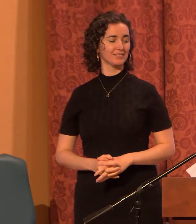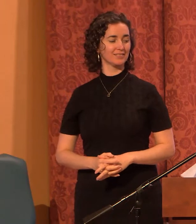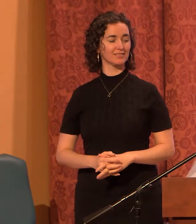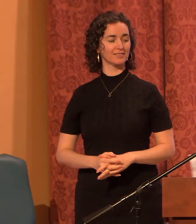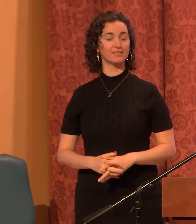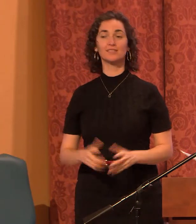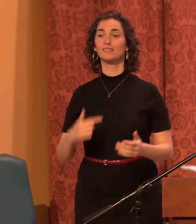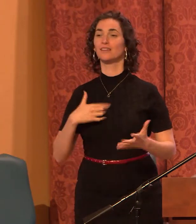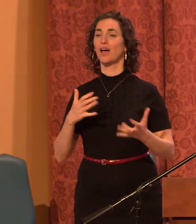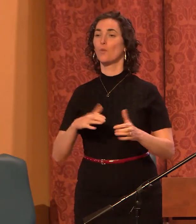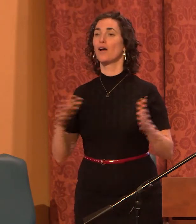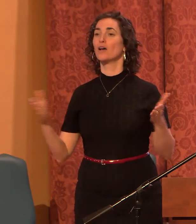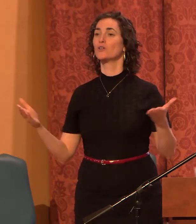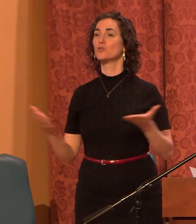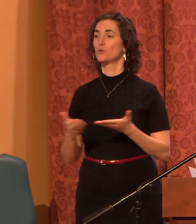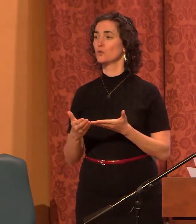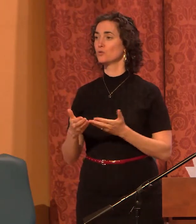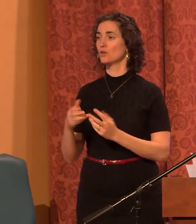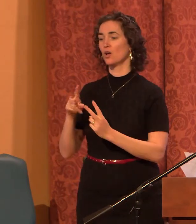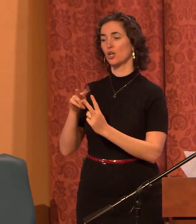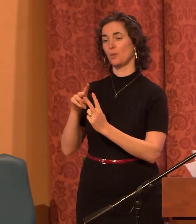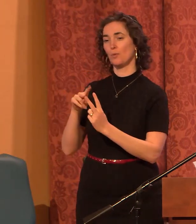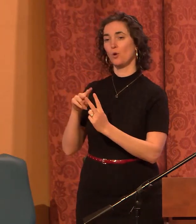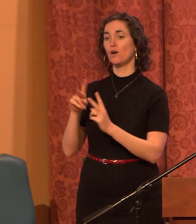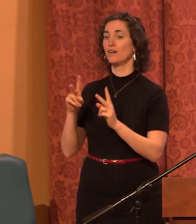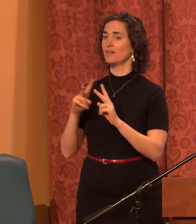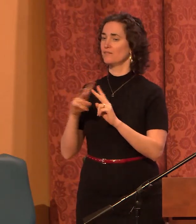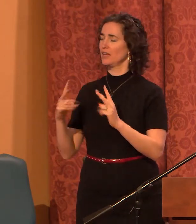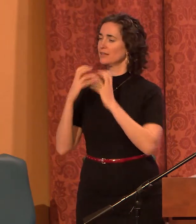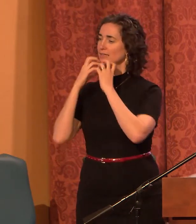like to introduce a couple of